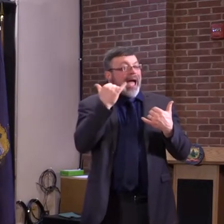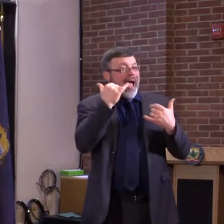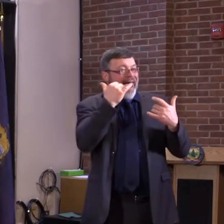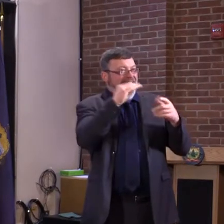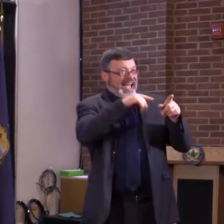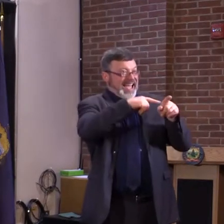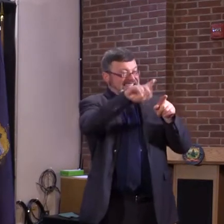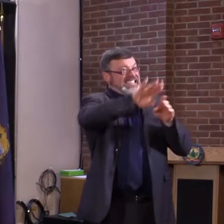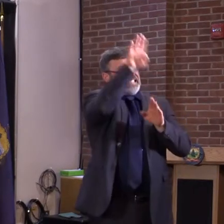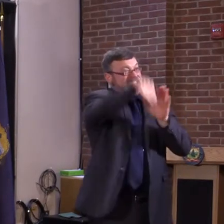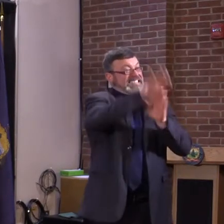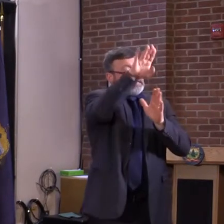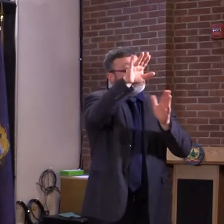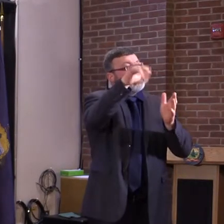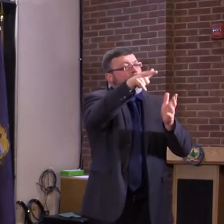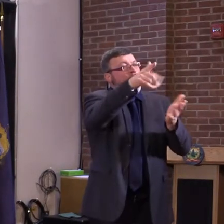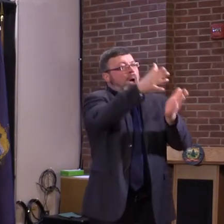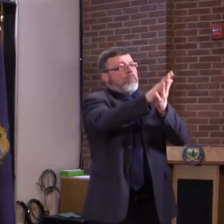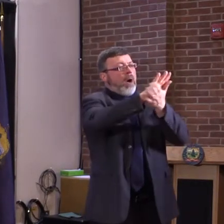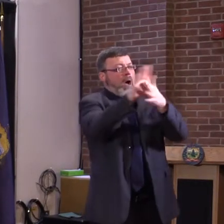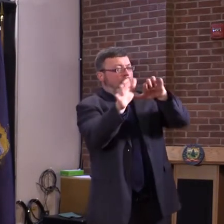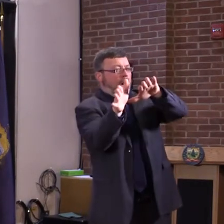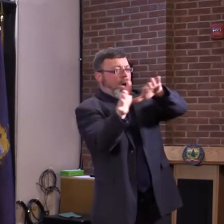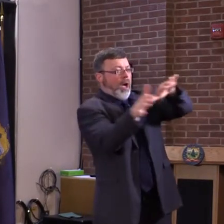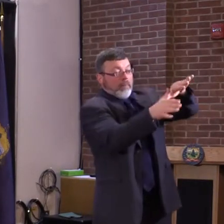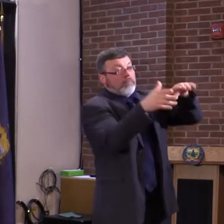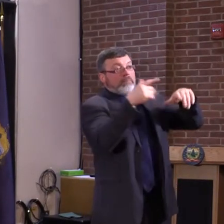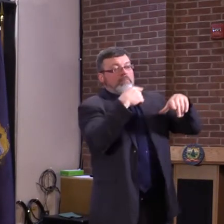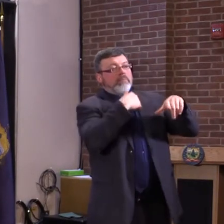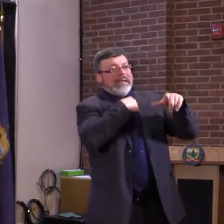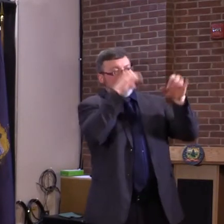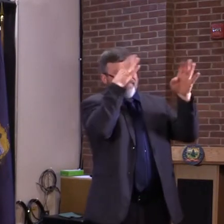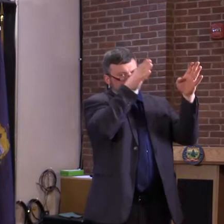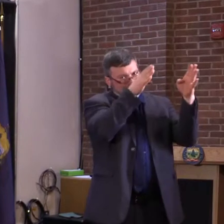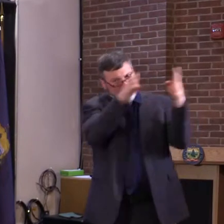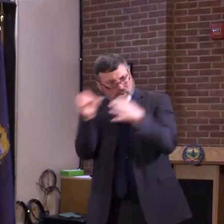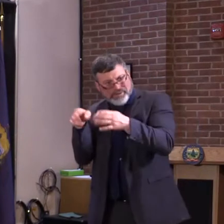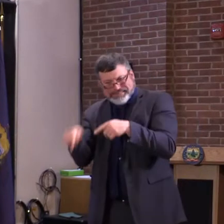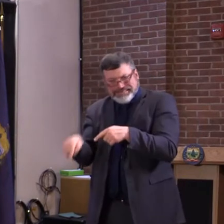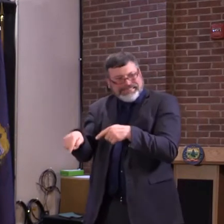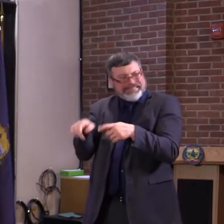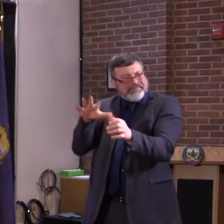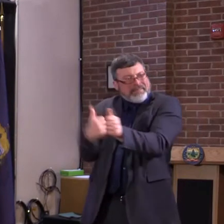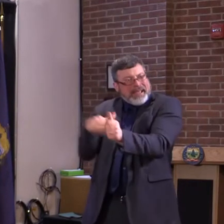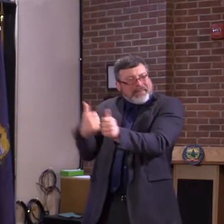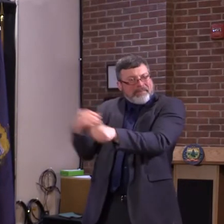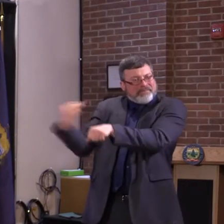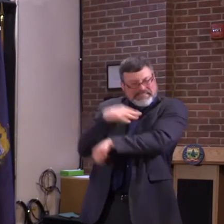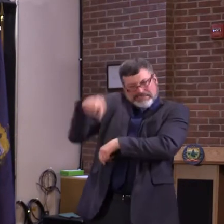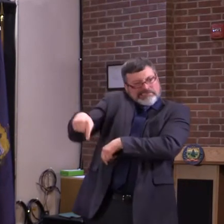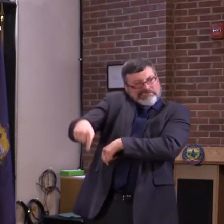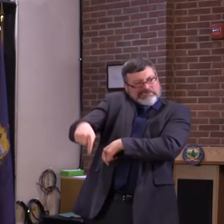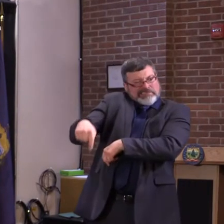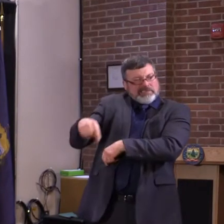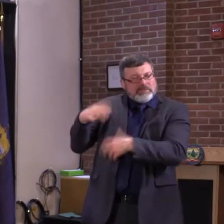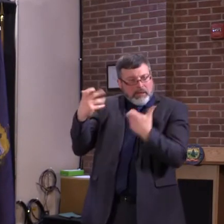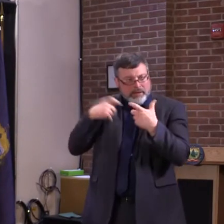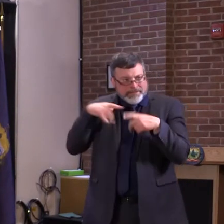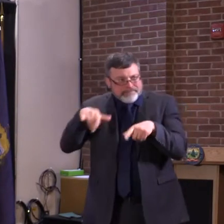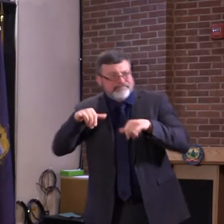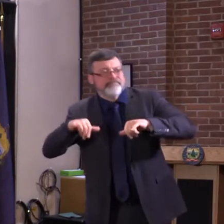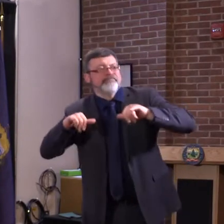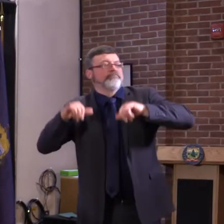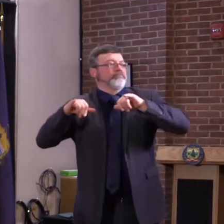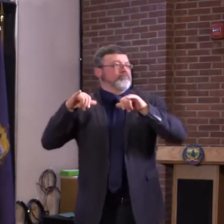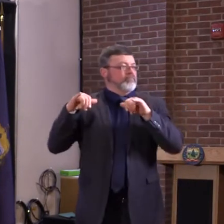can no longer remain on the back burner. And when the time is right, the same deliberate, phased,